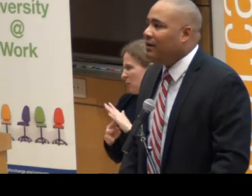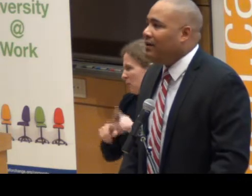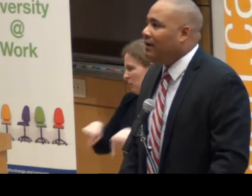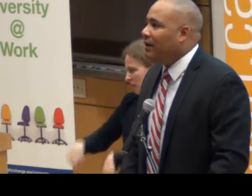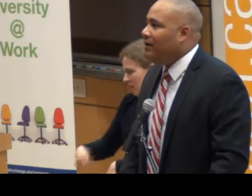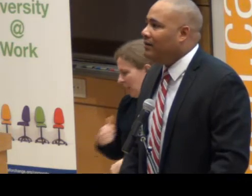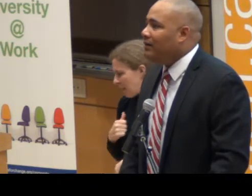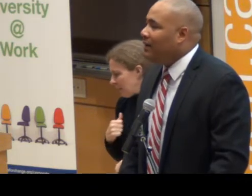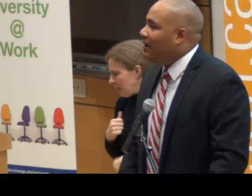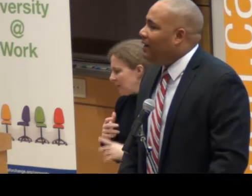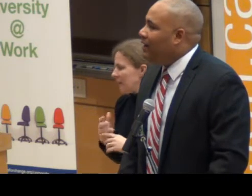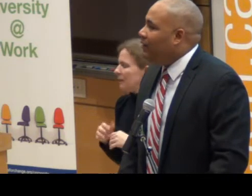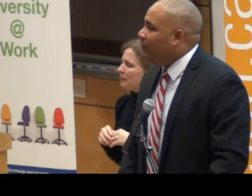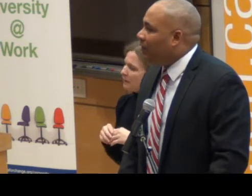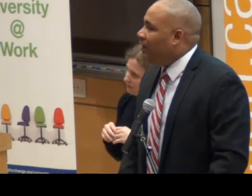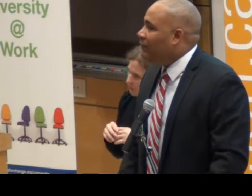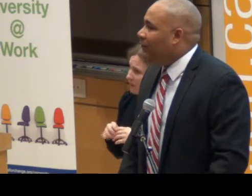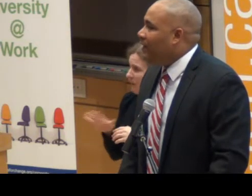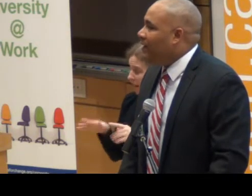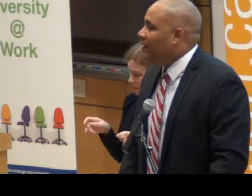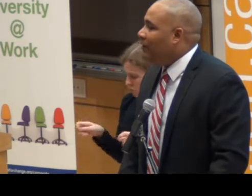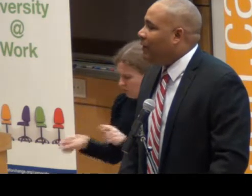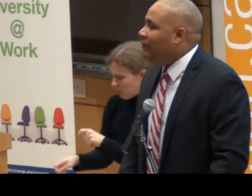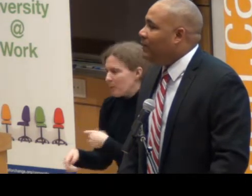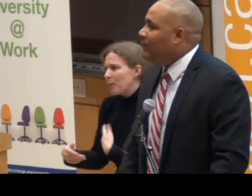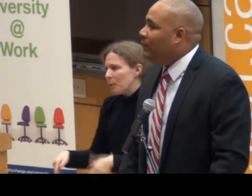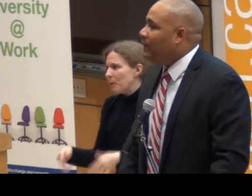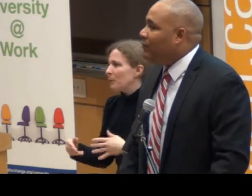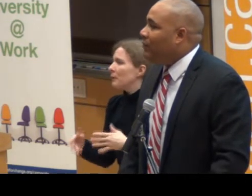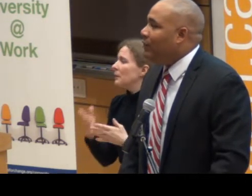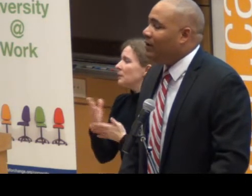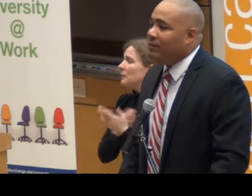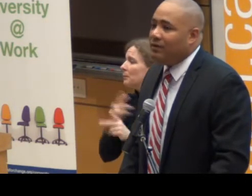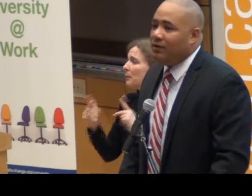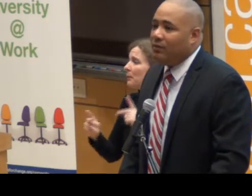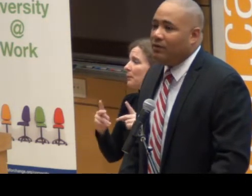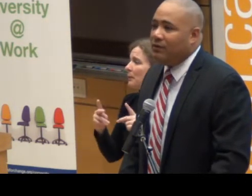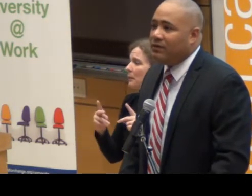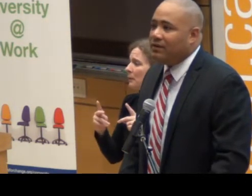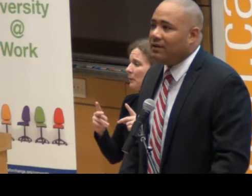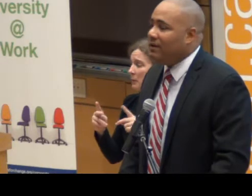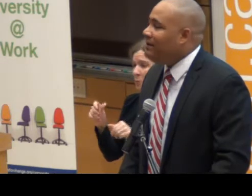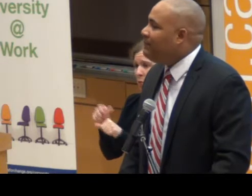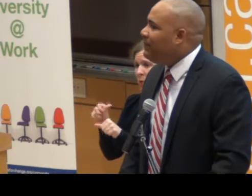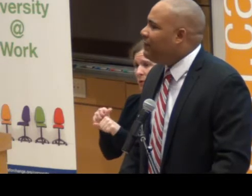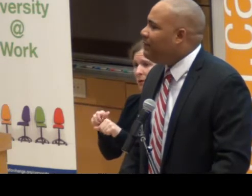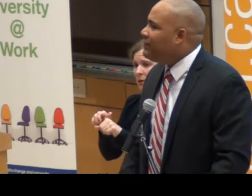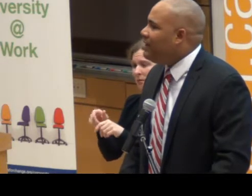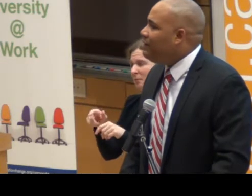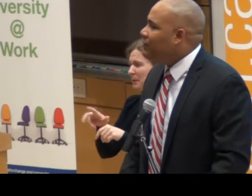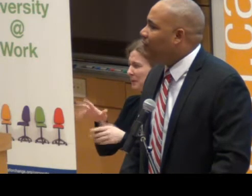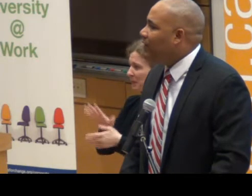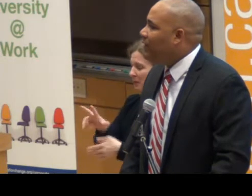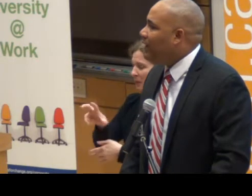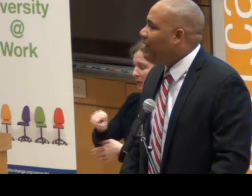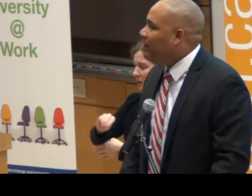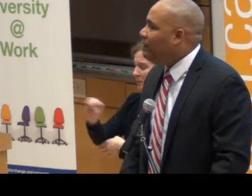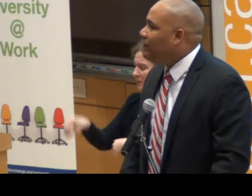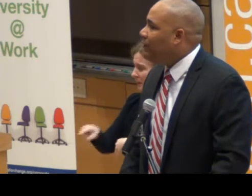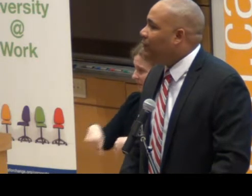country. There are a lot of people who are working within our workforce. 30%